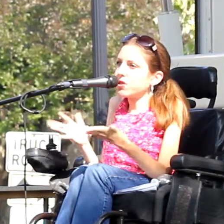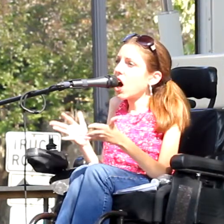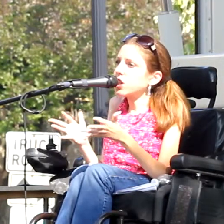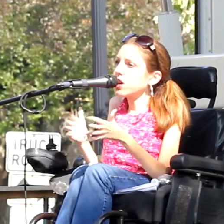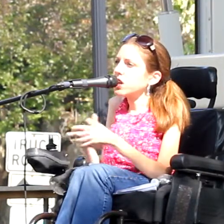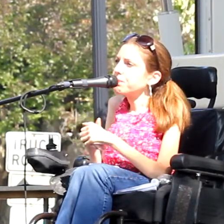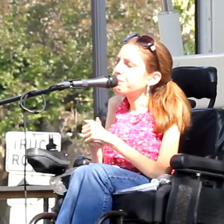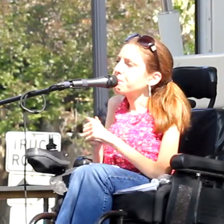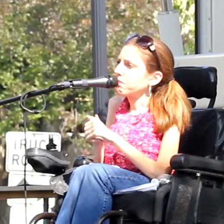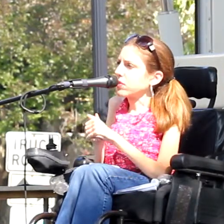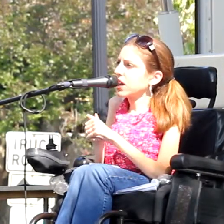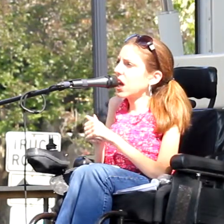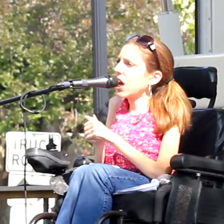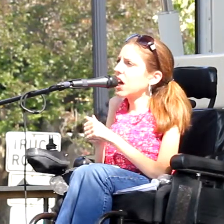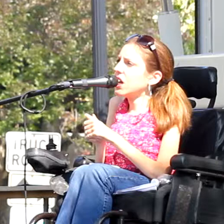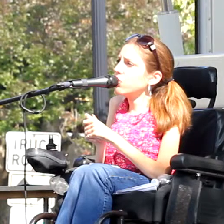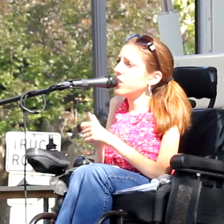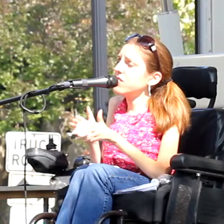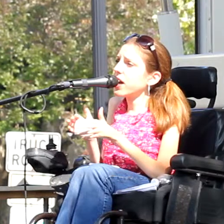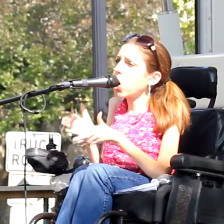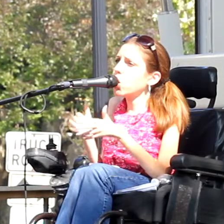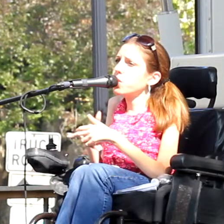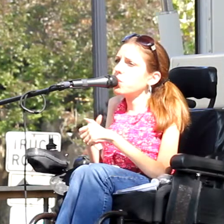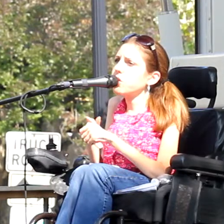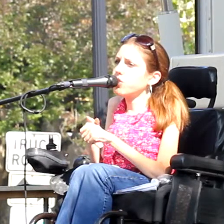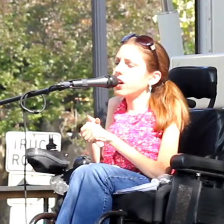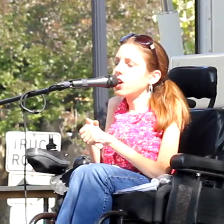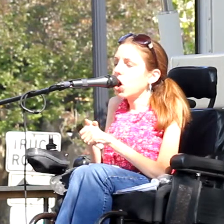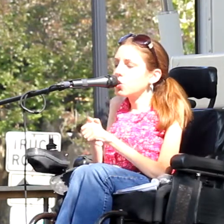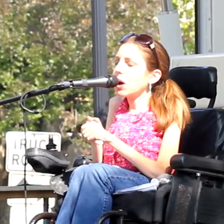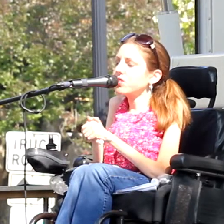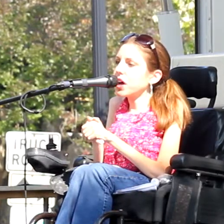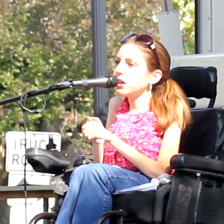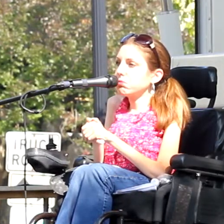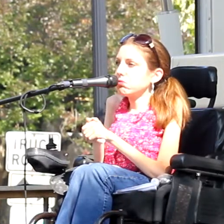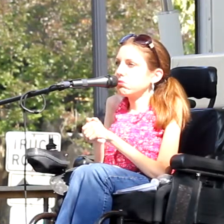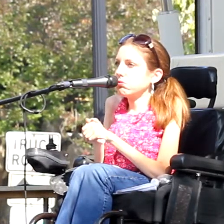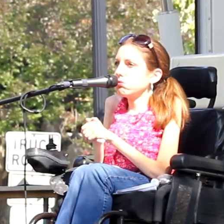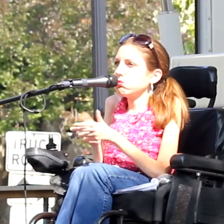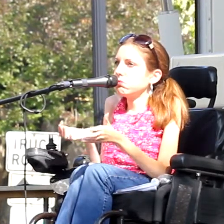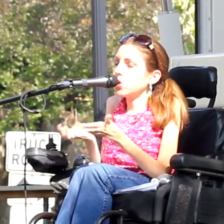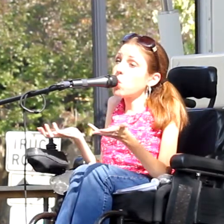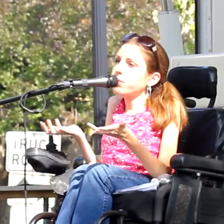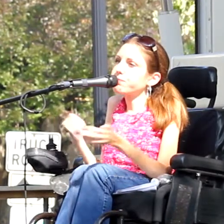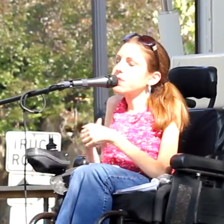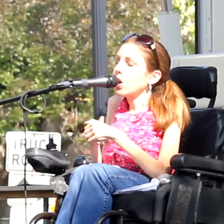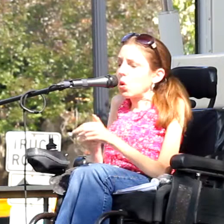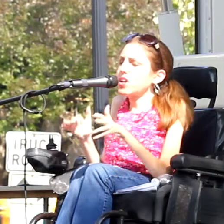have cholera? And she didn't say, are you in a wheelchair? So I was like,